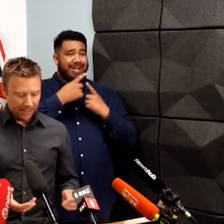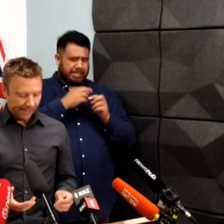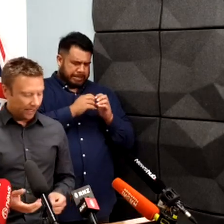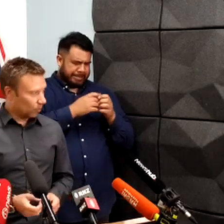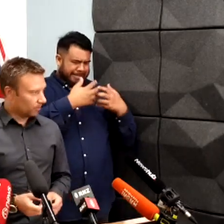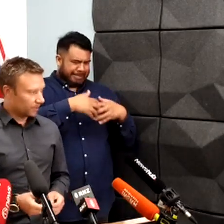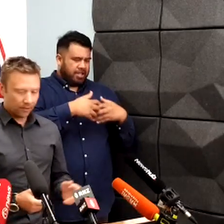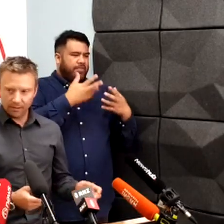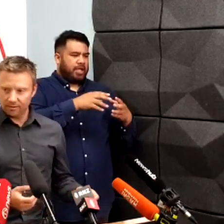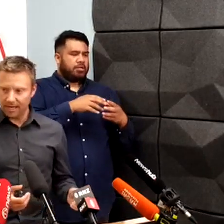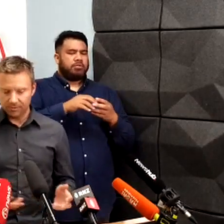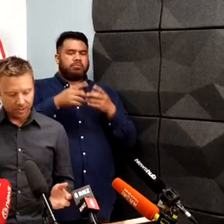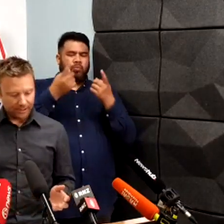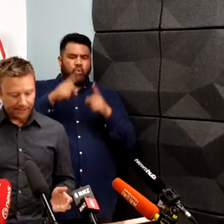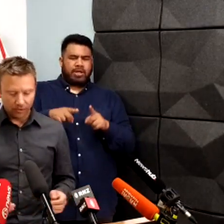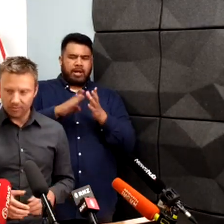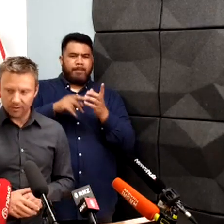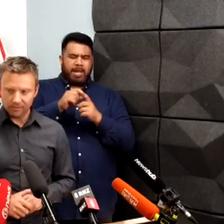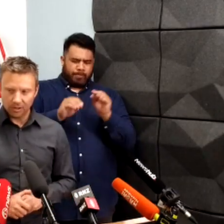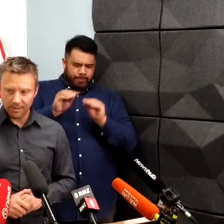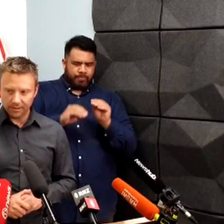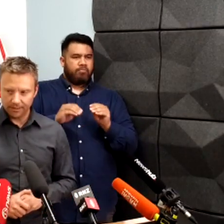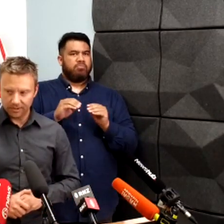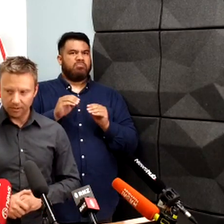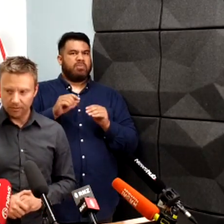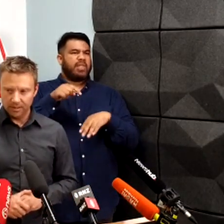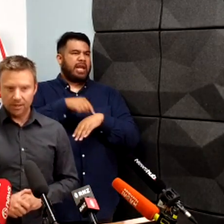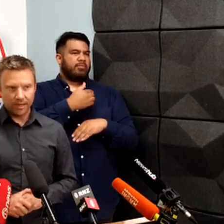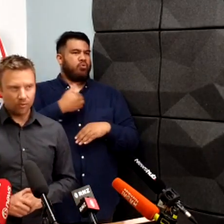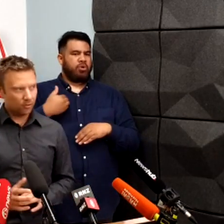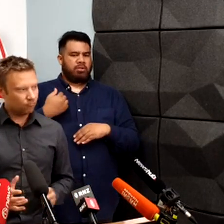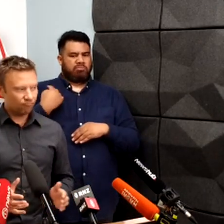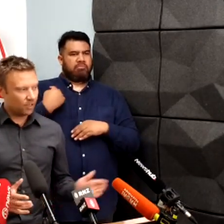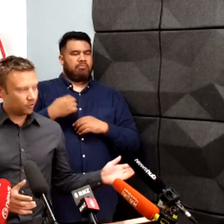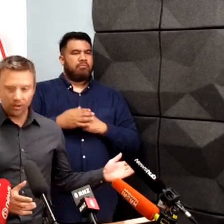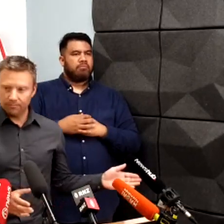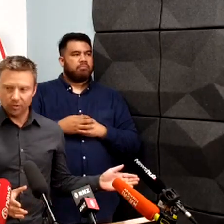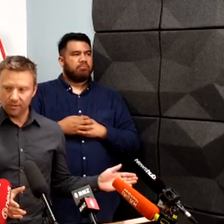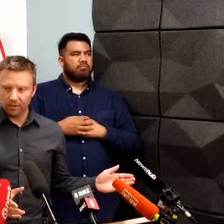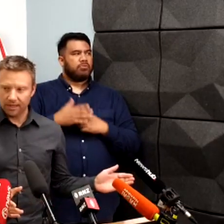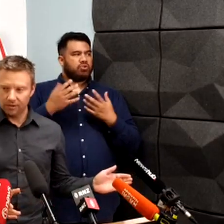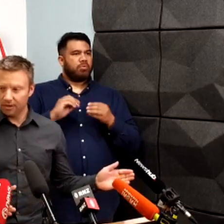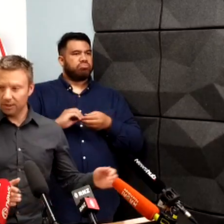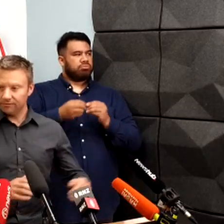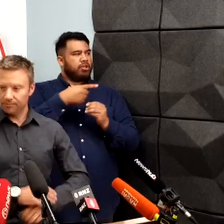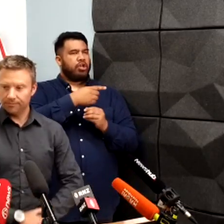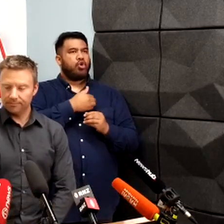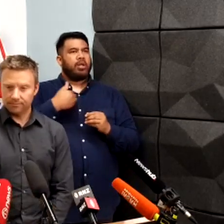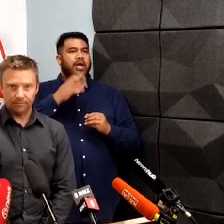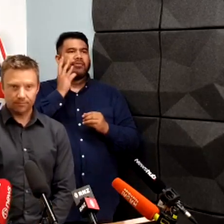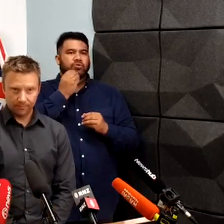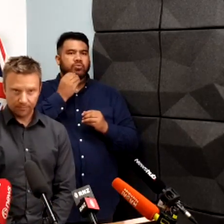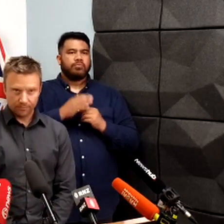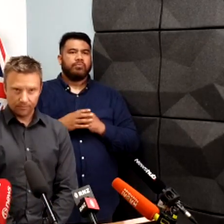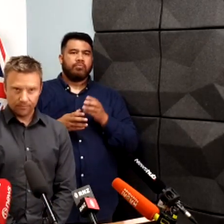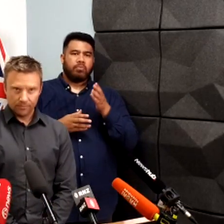morning, and we're able to calculate the maps within a period of time after that. So they were drawn up during the early afternoon, I believe. Would it be